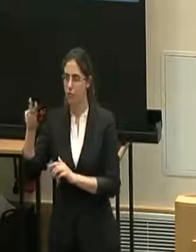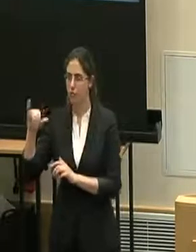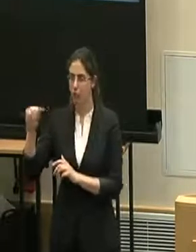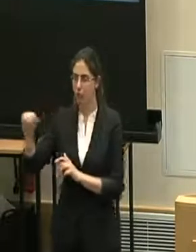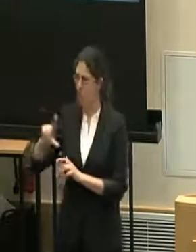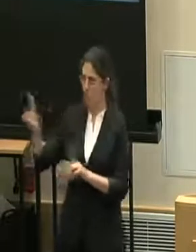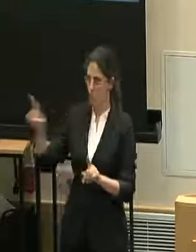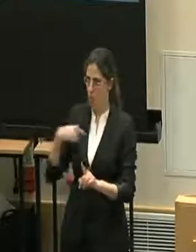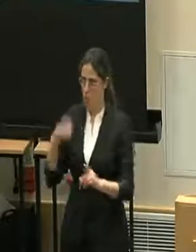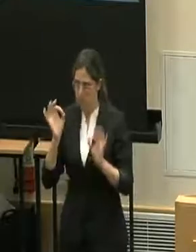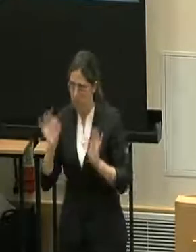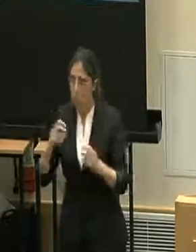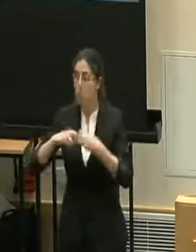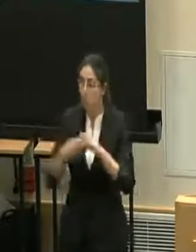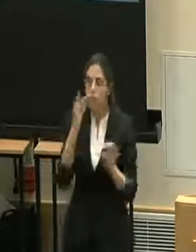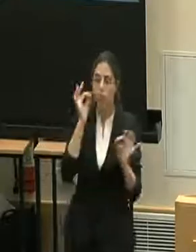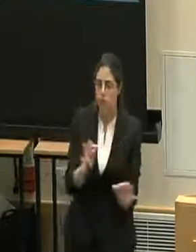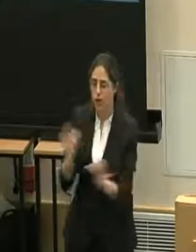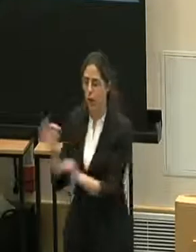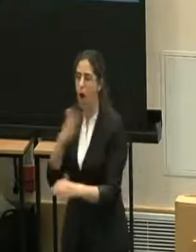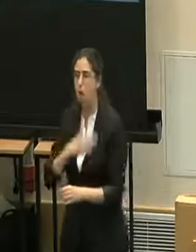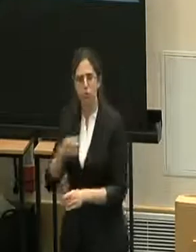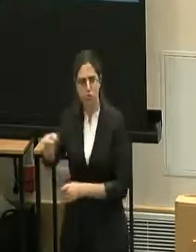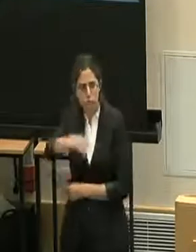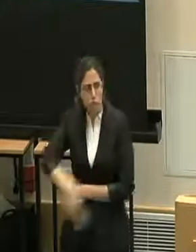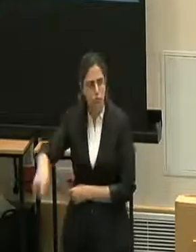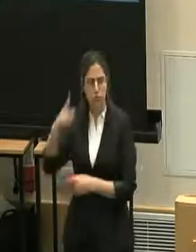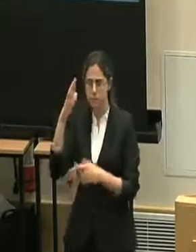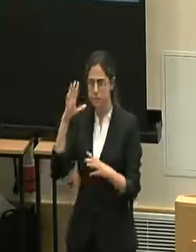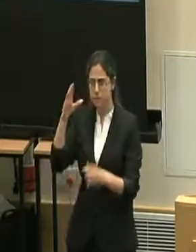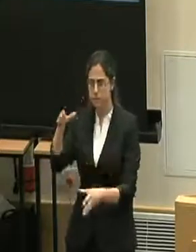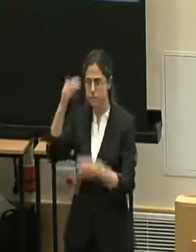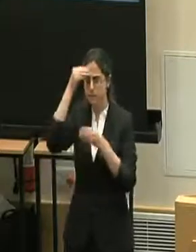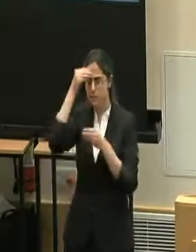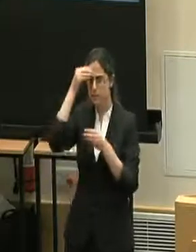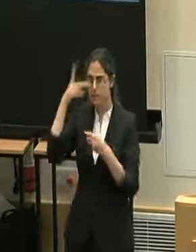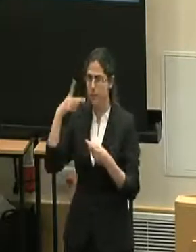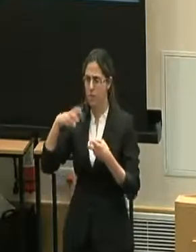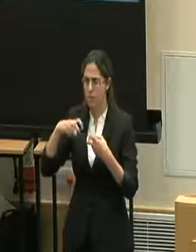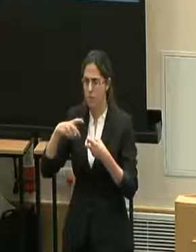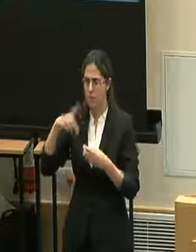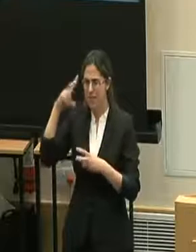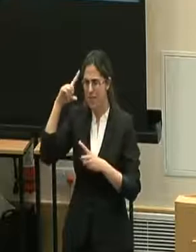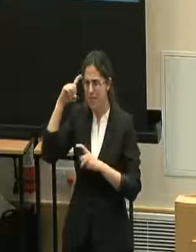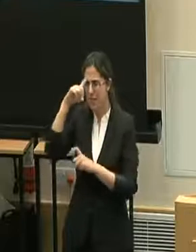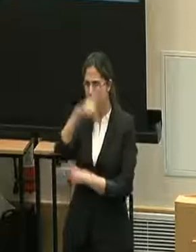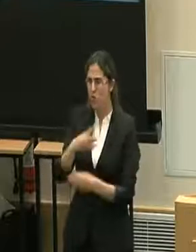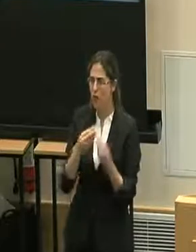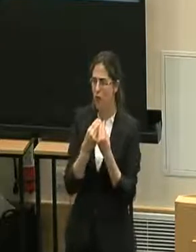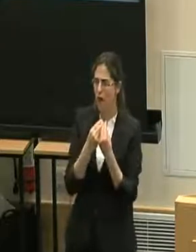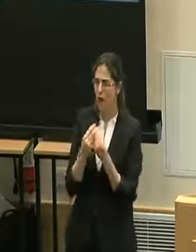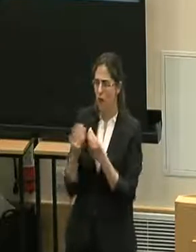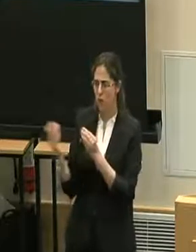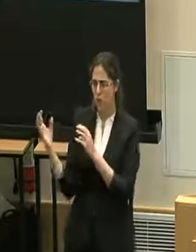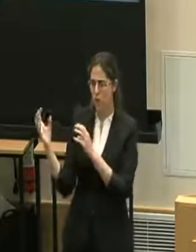So what I want to impress upon you is the difficulty of these value